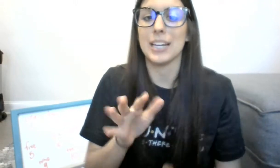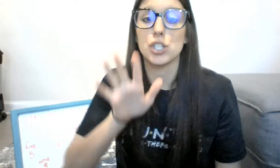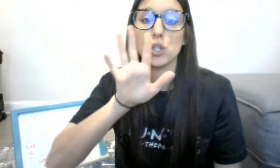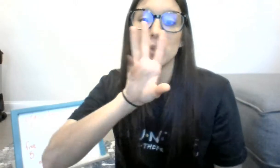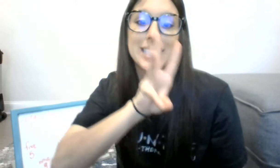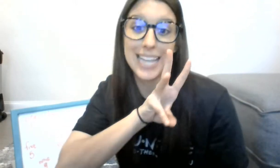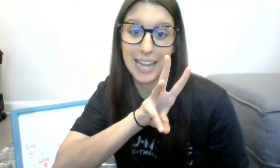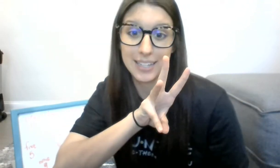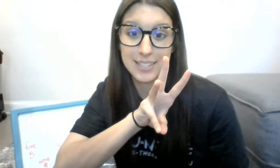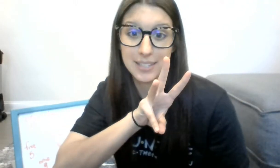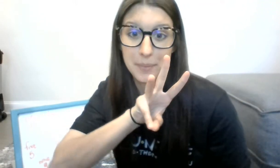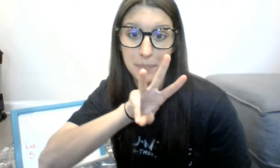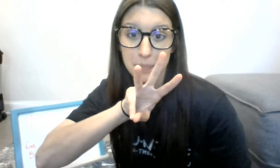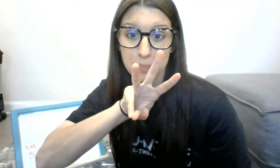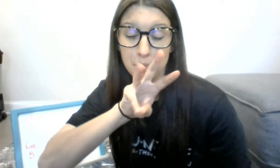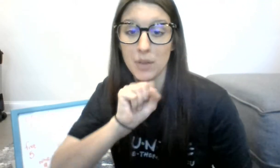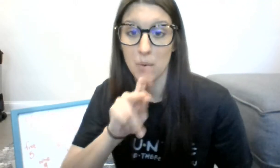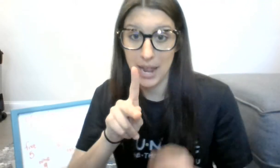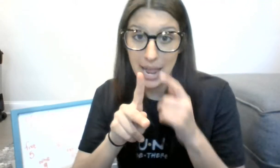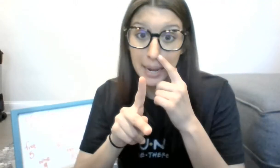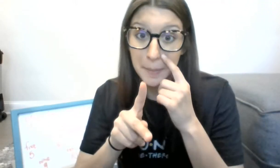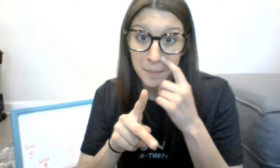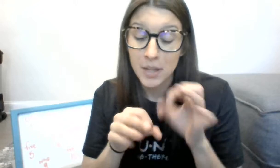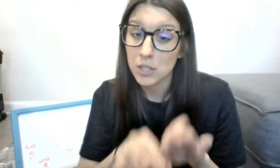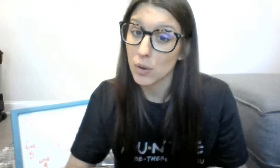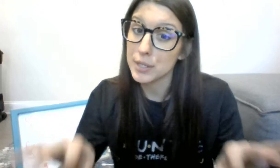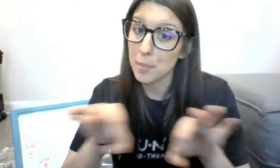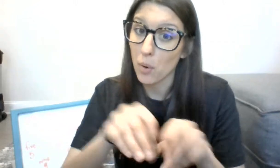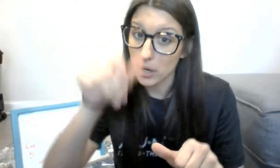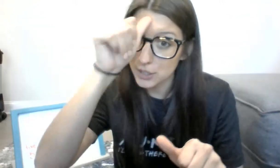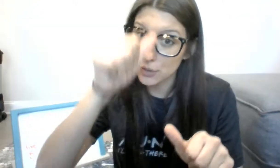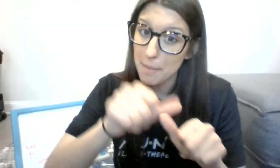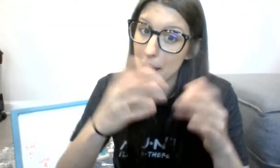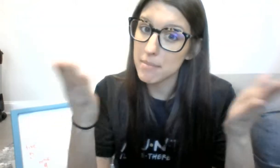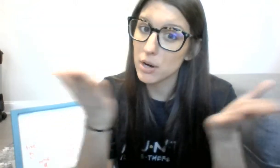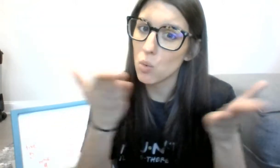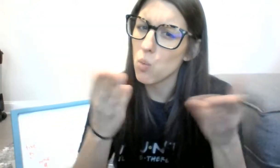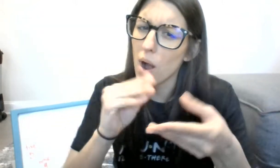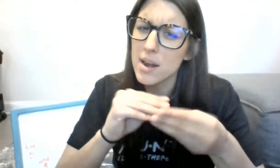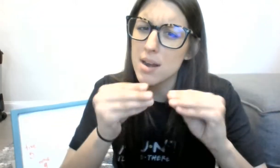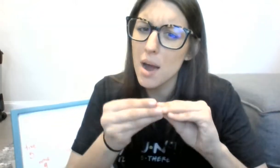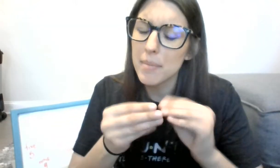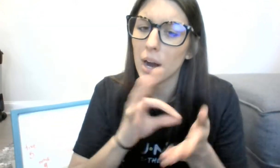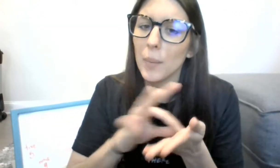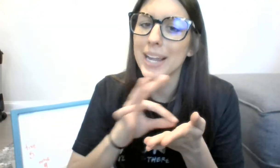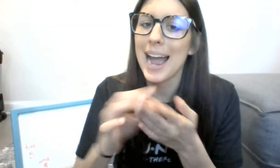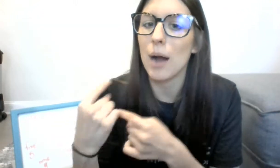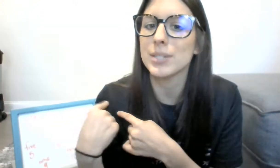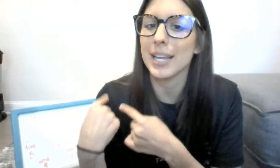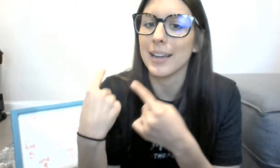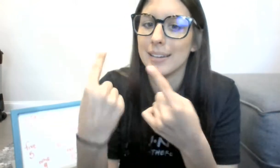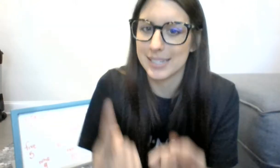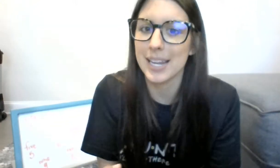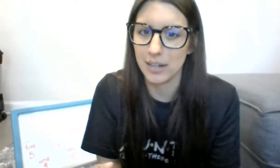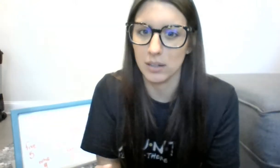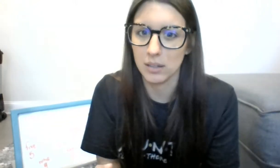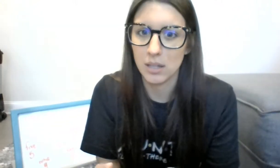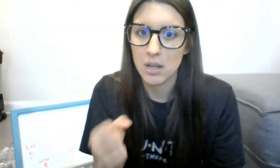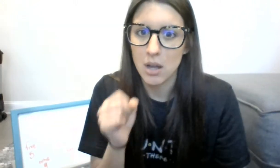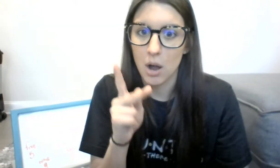to 6. Okay? So it's important to remember what number are we counting until. Okay,